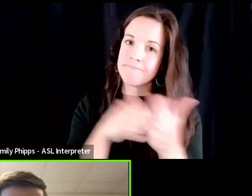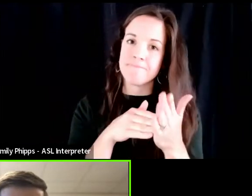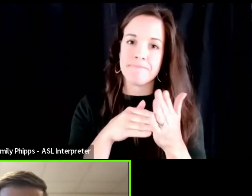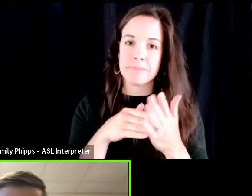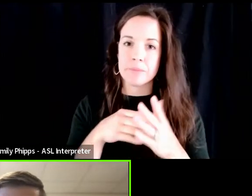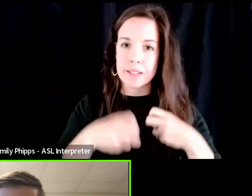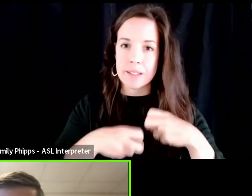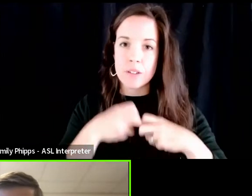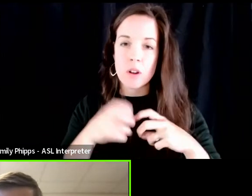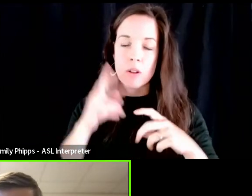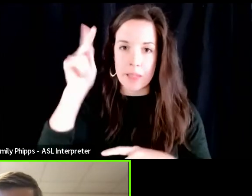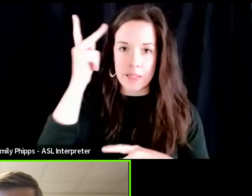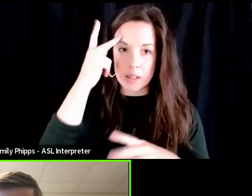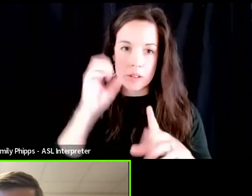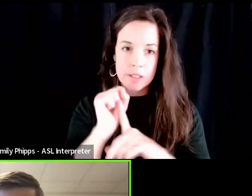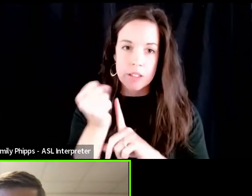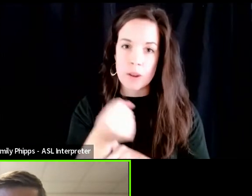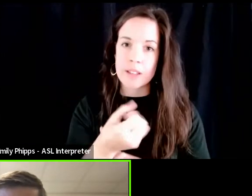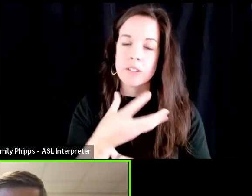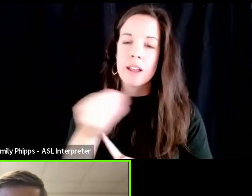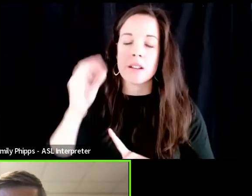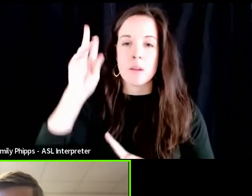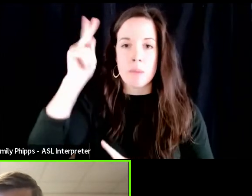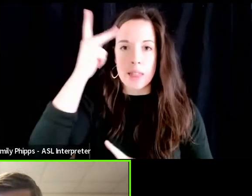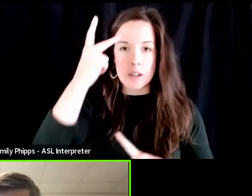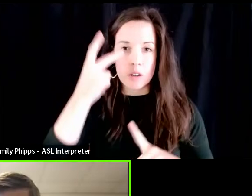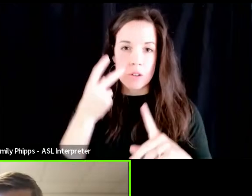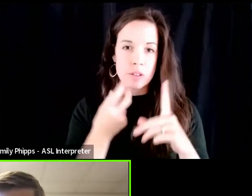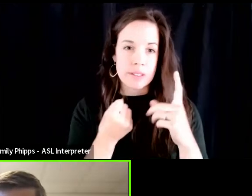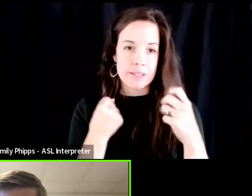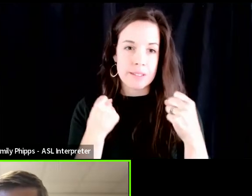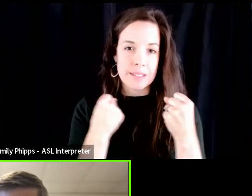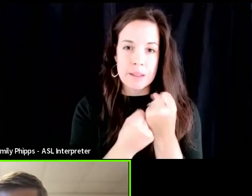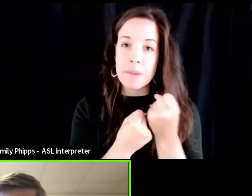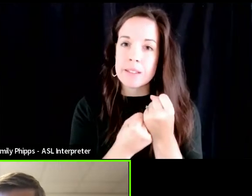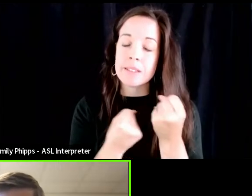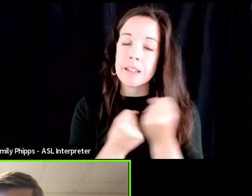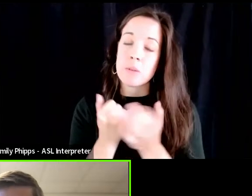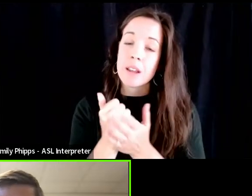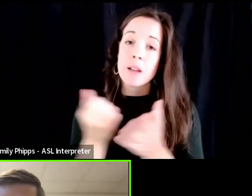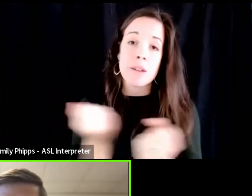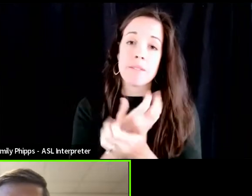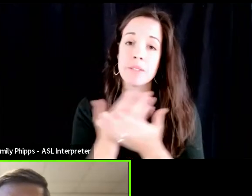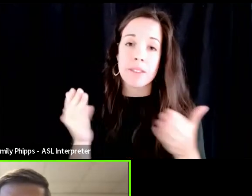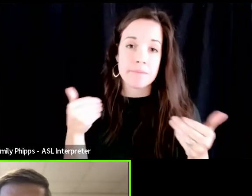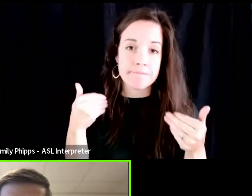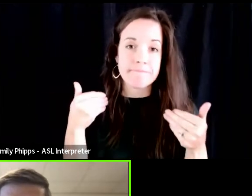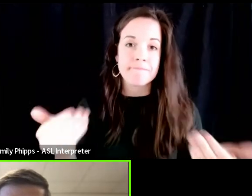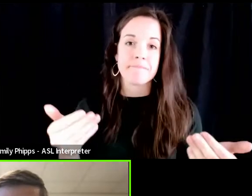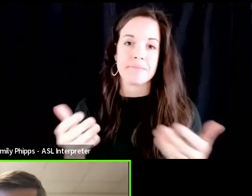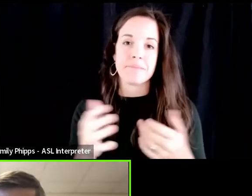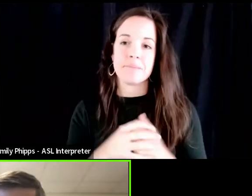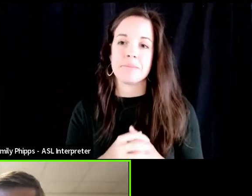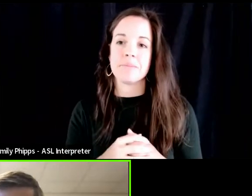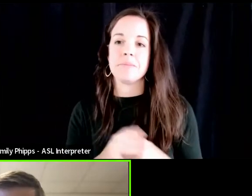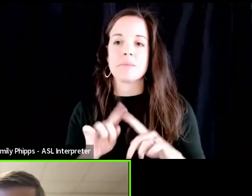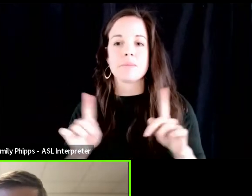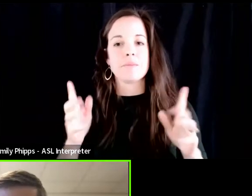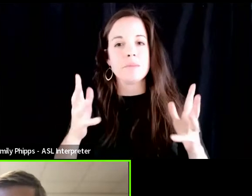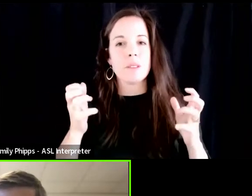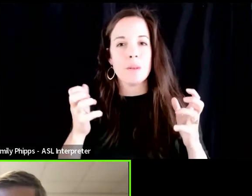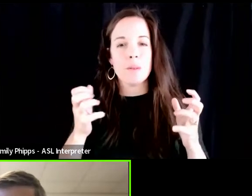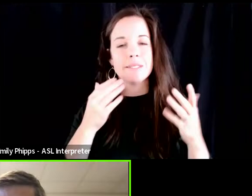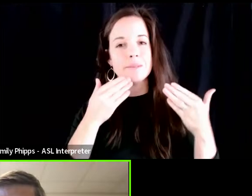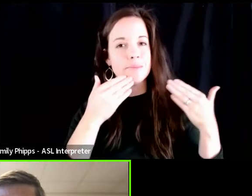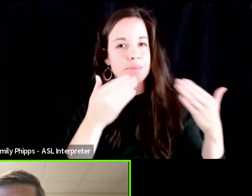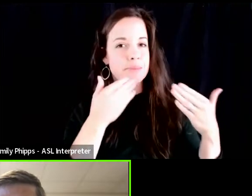situation, and political stability would help everything move further forward. But we really thank you